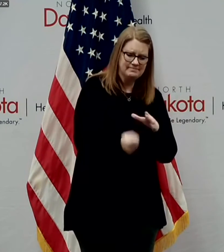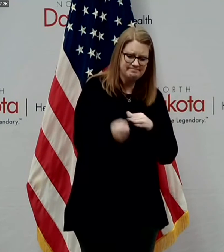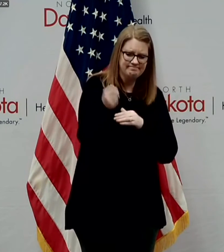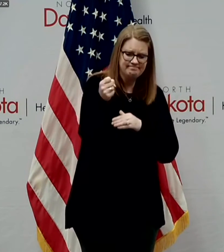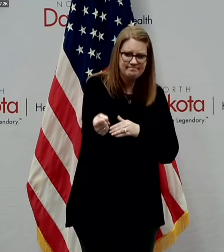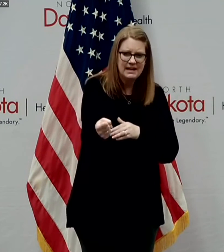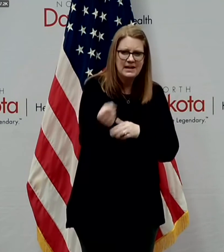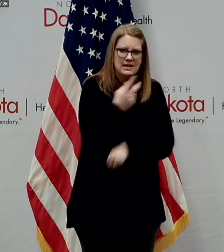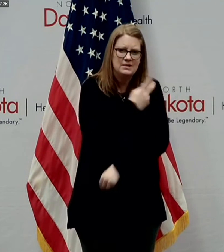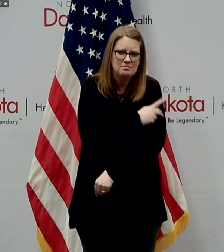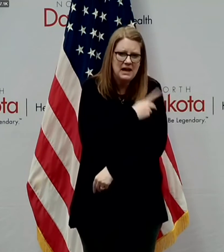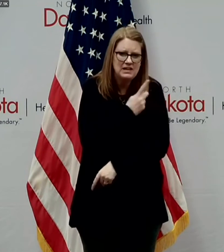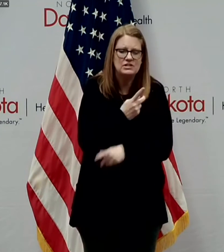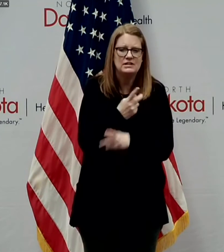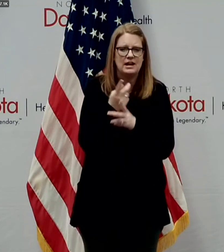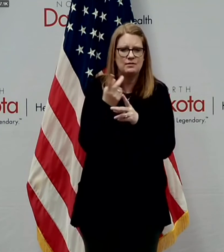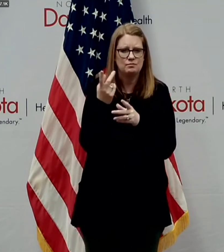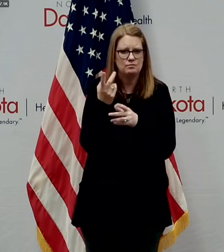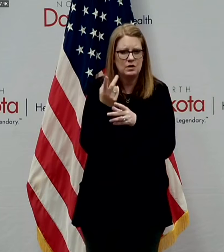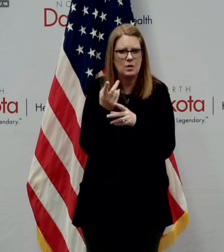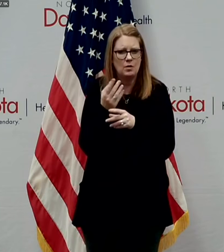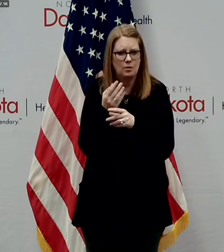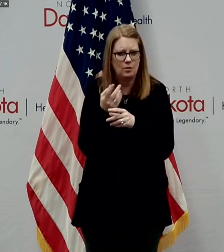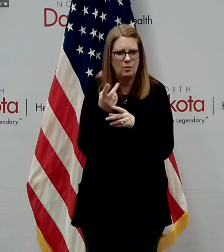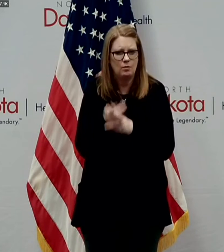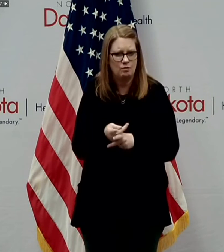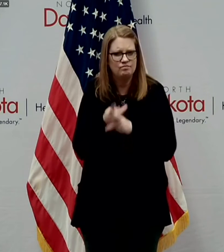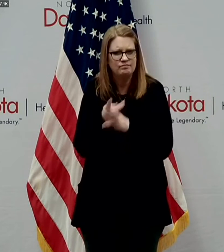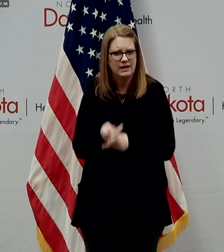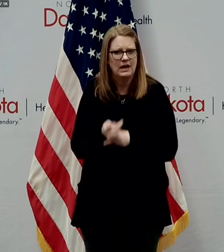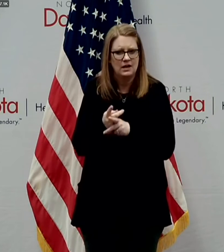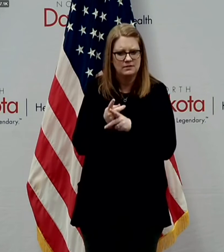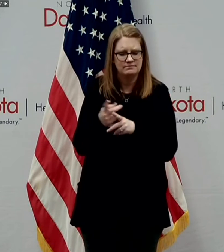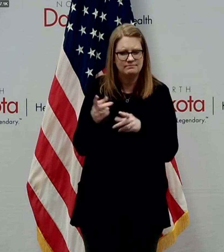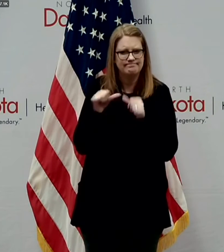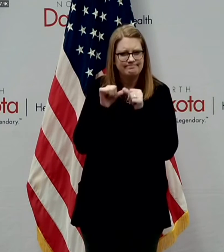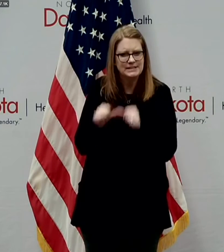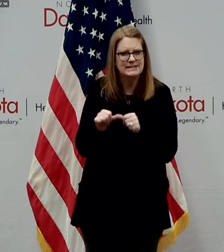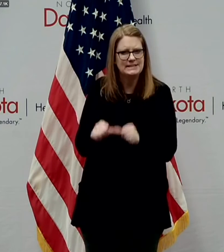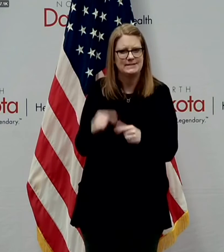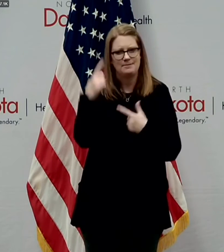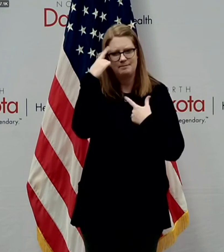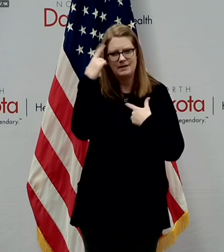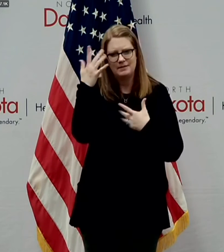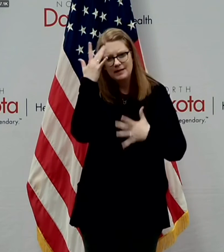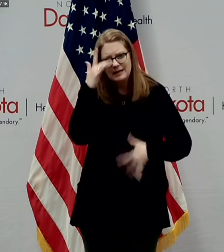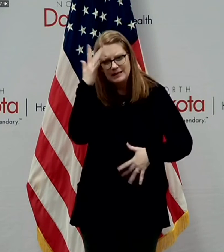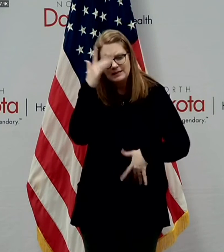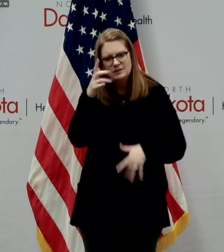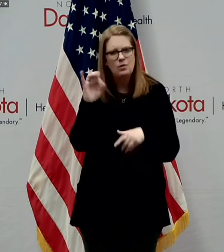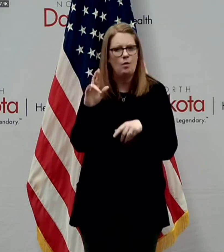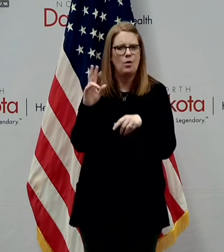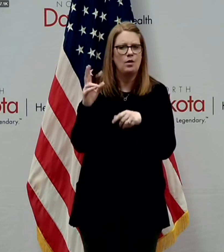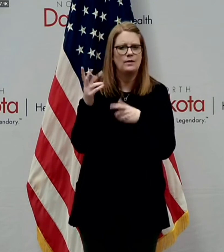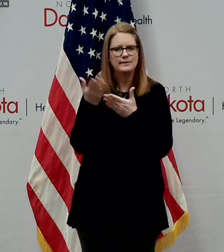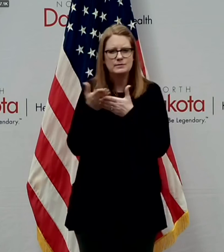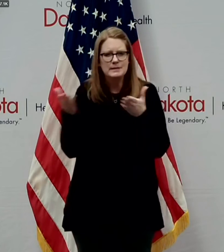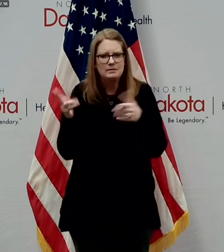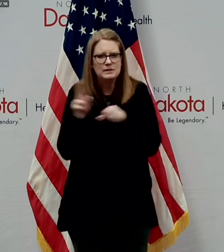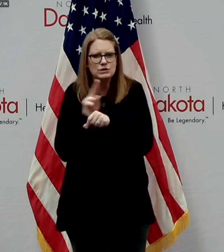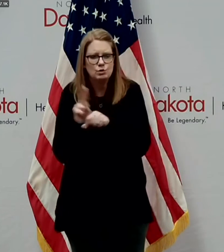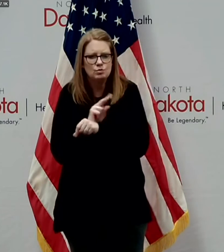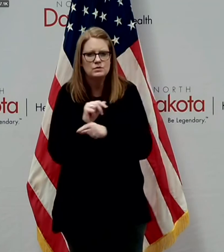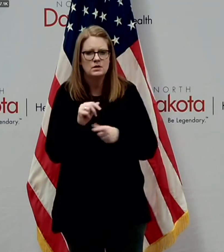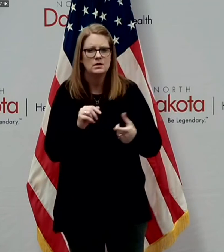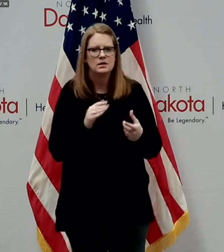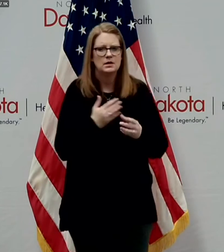residential care to individuals with severe, complex, or persistent mental illnesses or substance use disorders. So they've